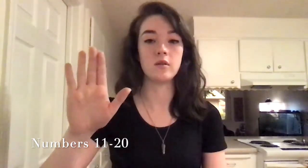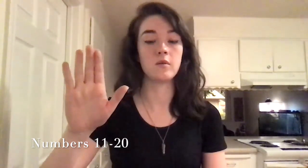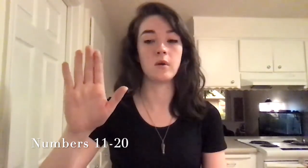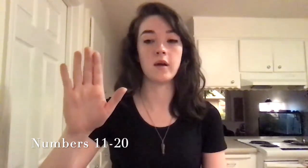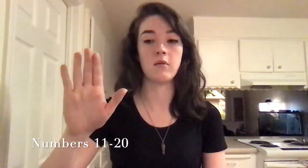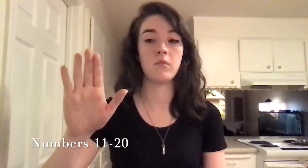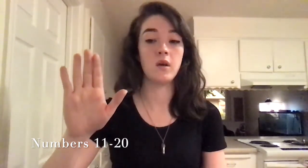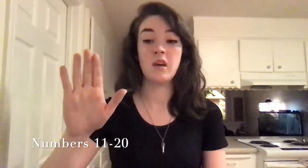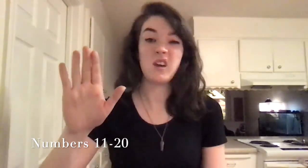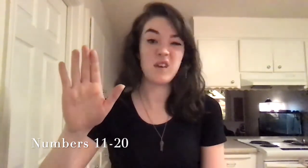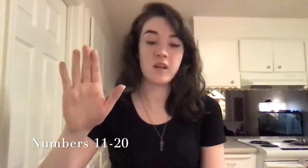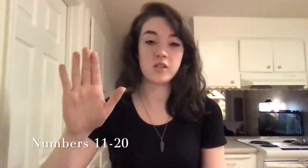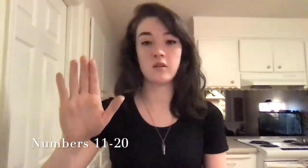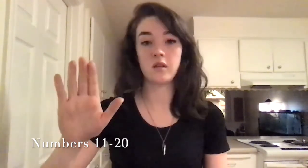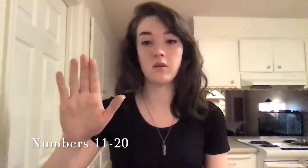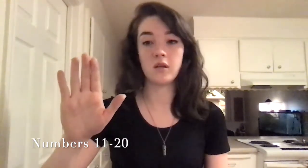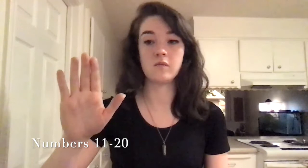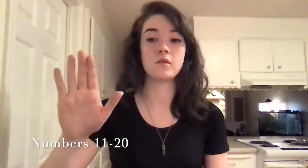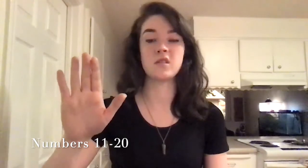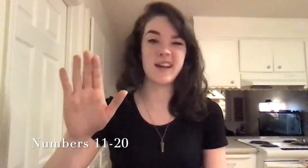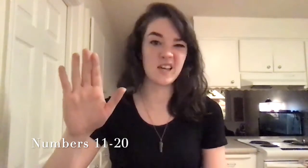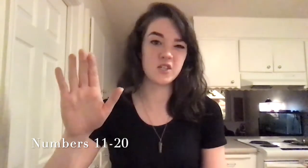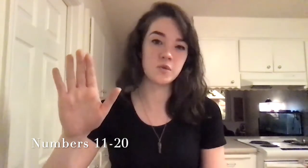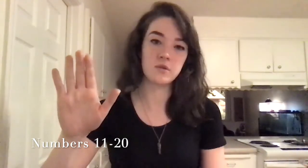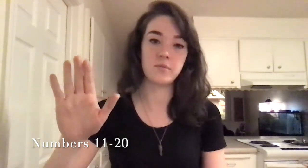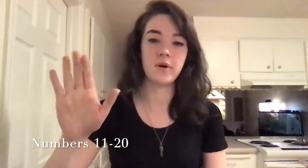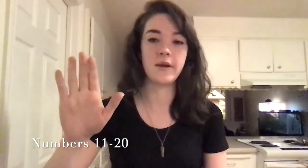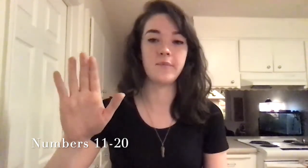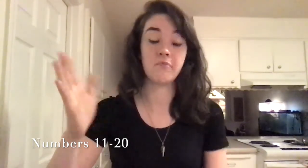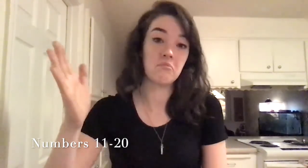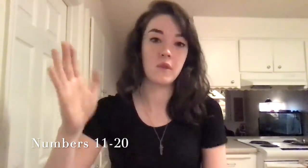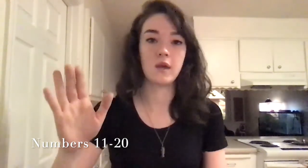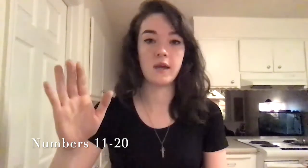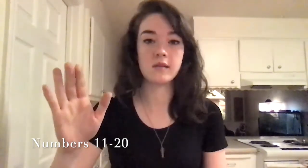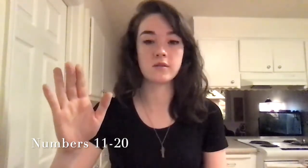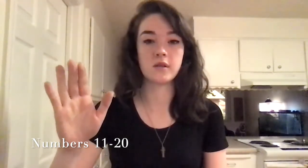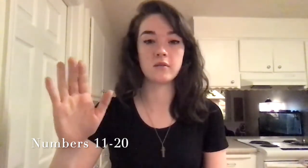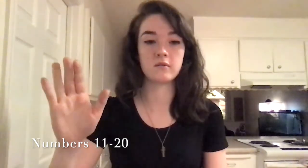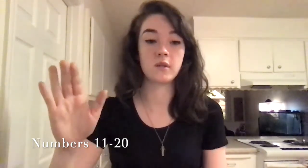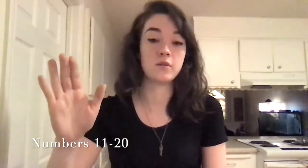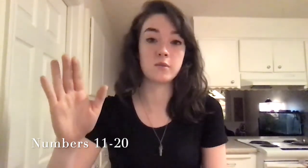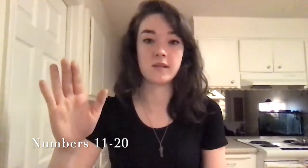you a variation that you can use. It's not as casual, but it also makes the